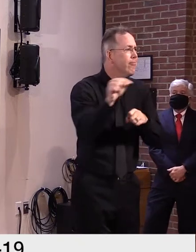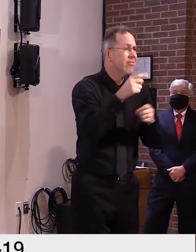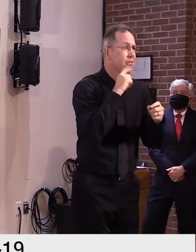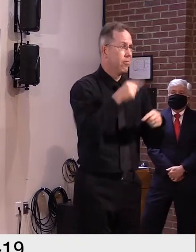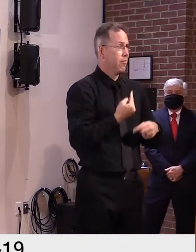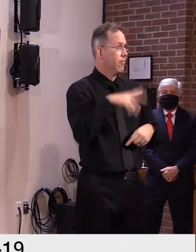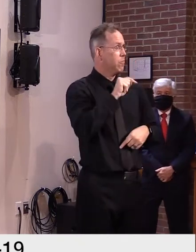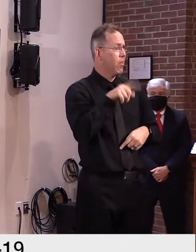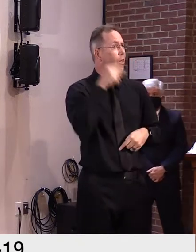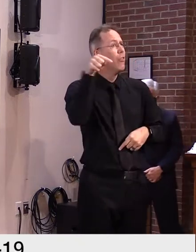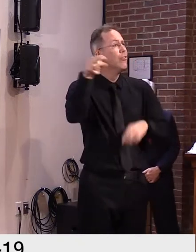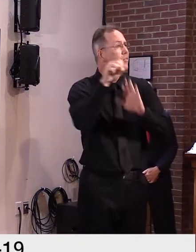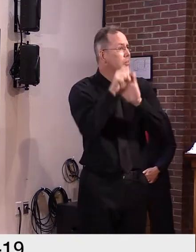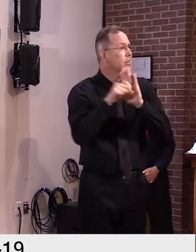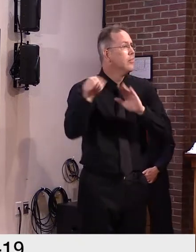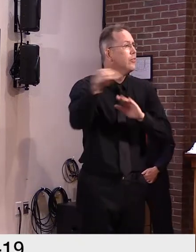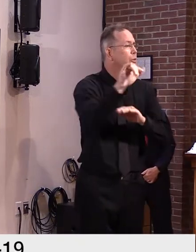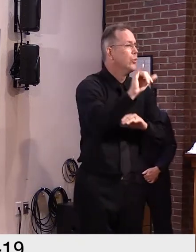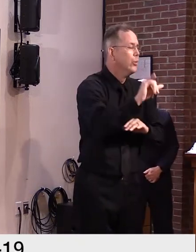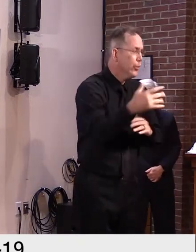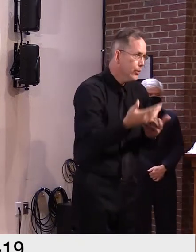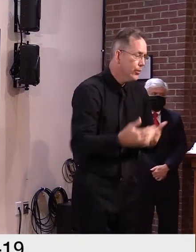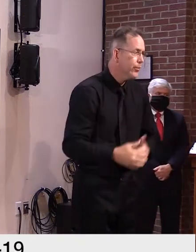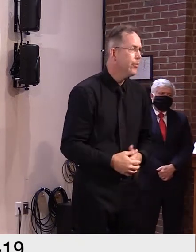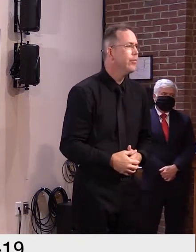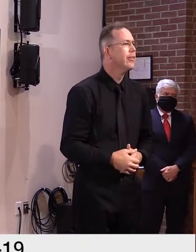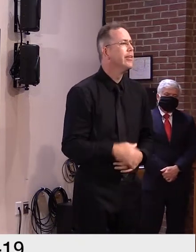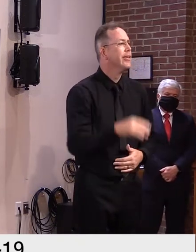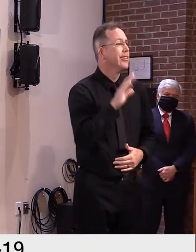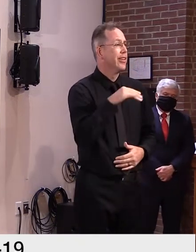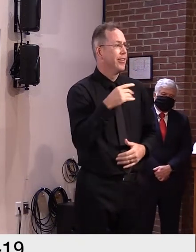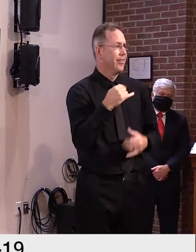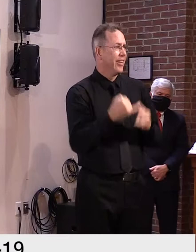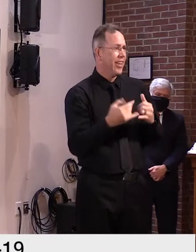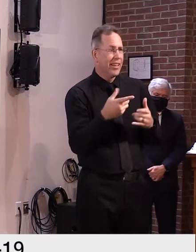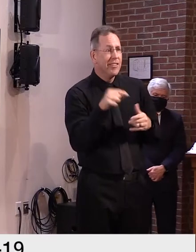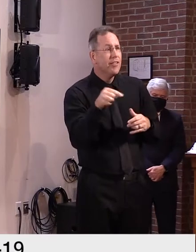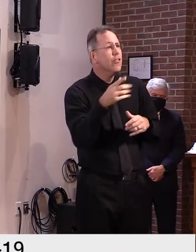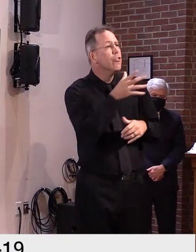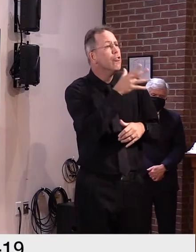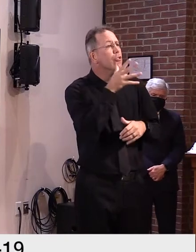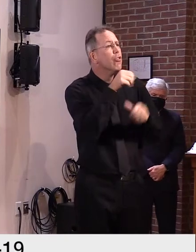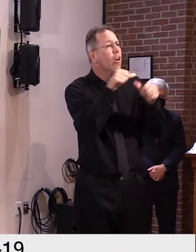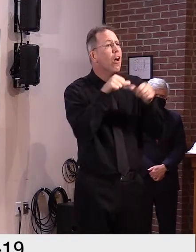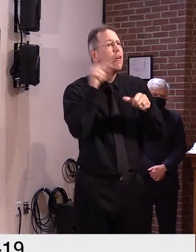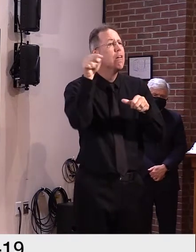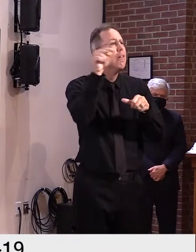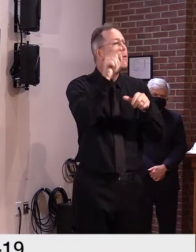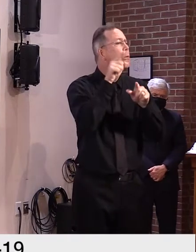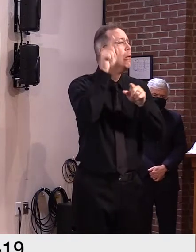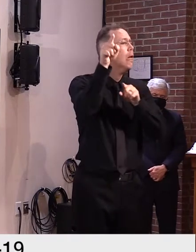to tackle some of those more perennial last mile issues in such a rural state like Vermont.